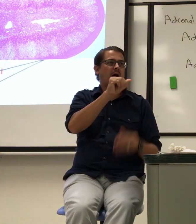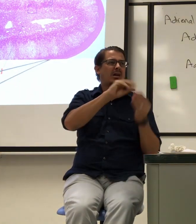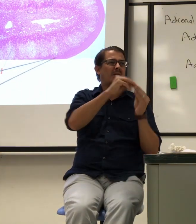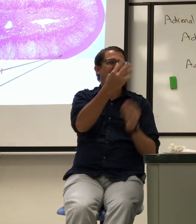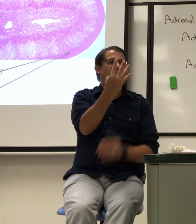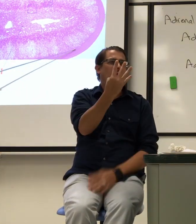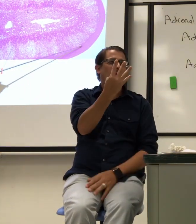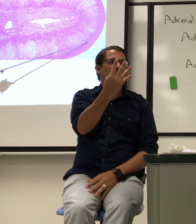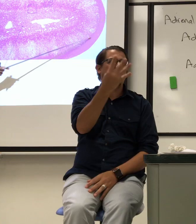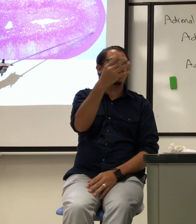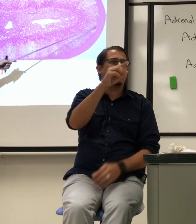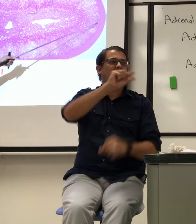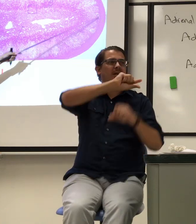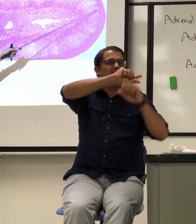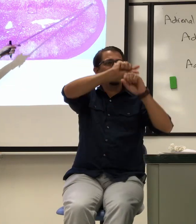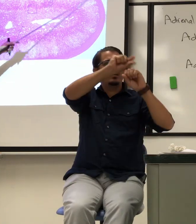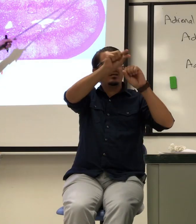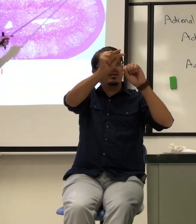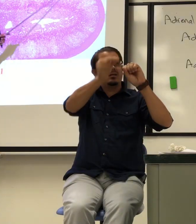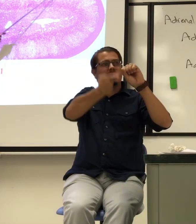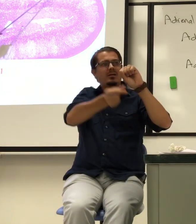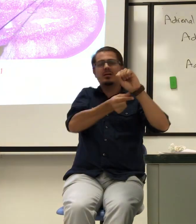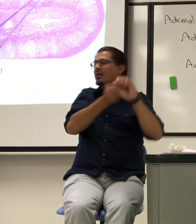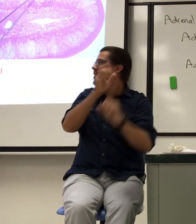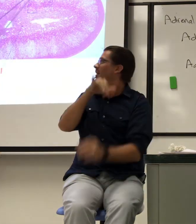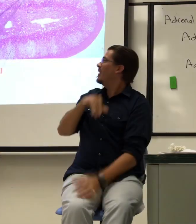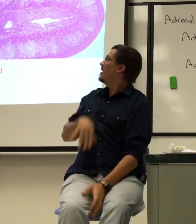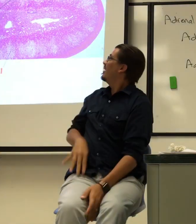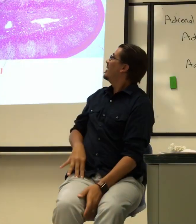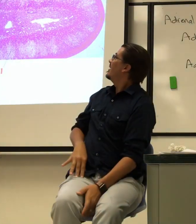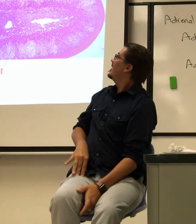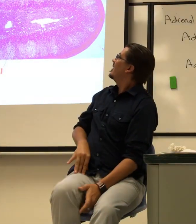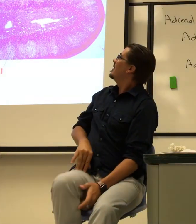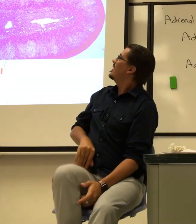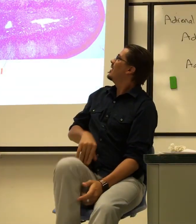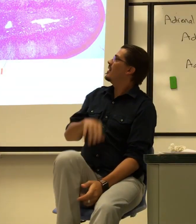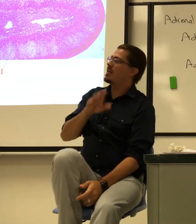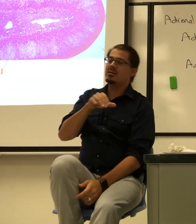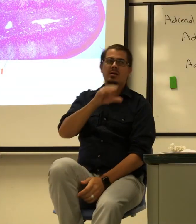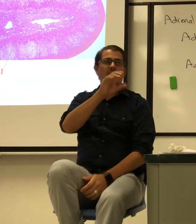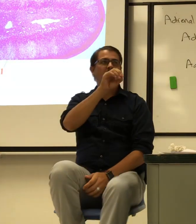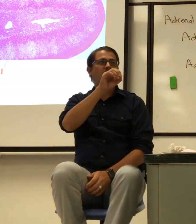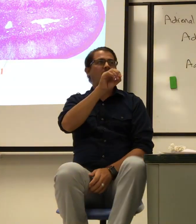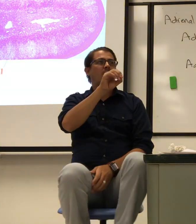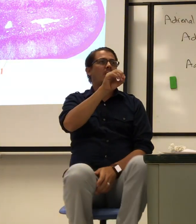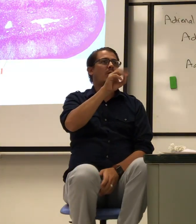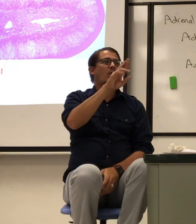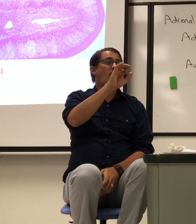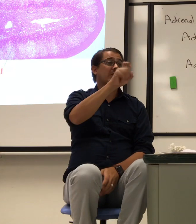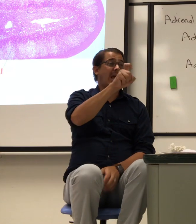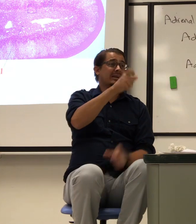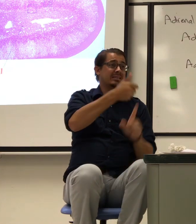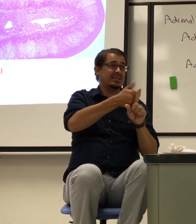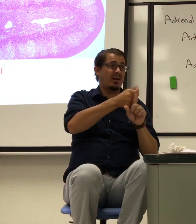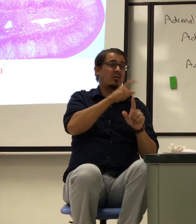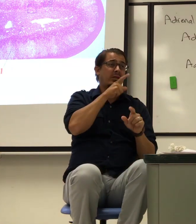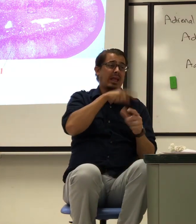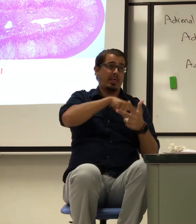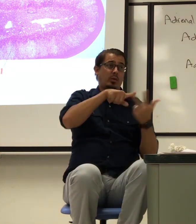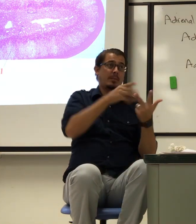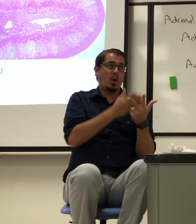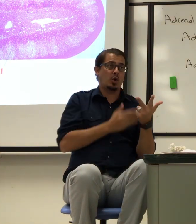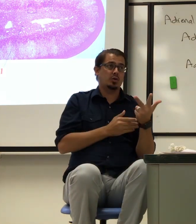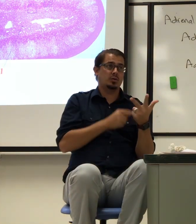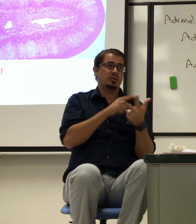here, this outer zone. What this teaches us is the cortex is divided into 3 zones. The outermost